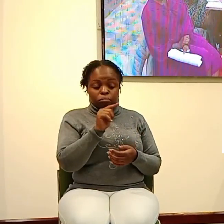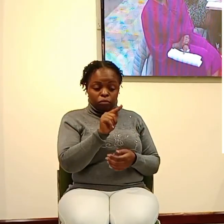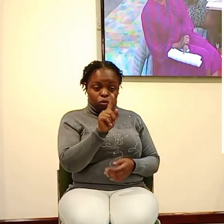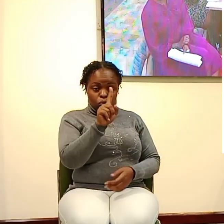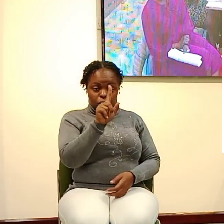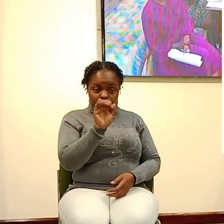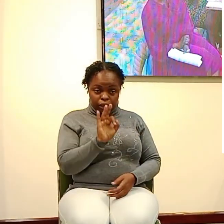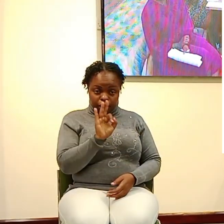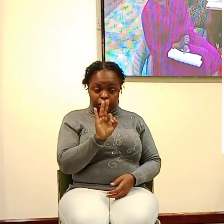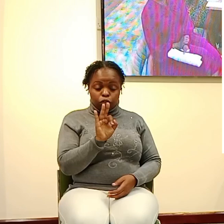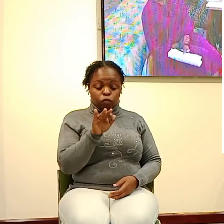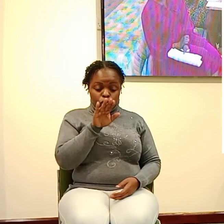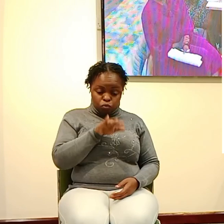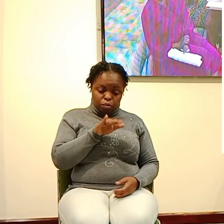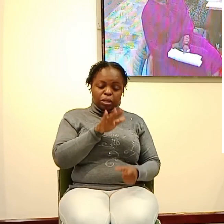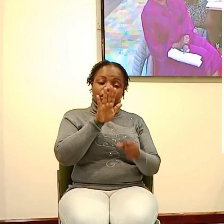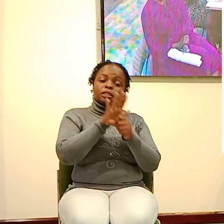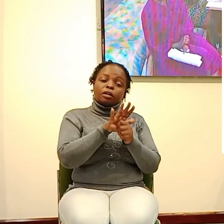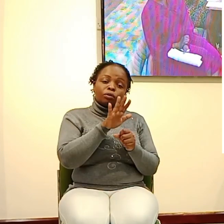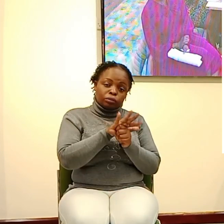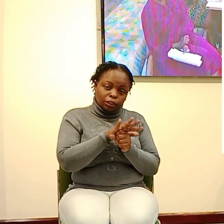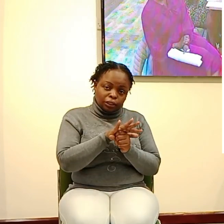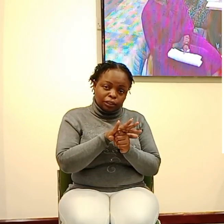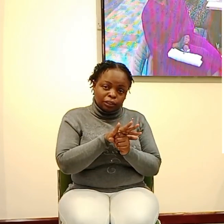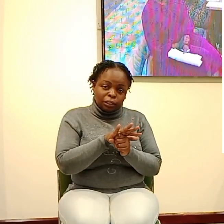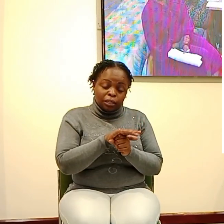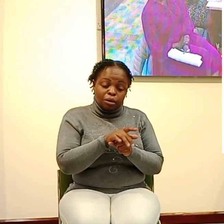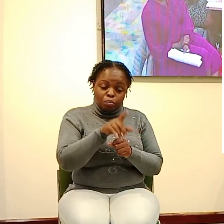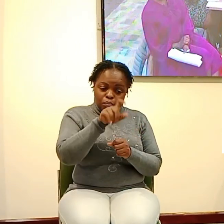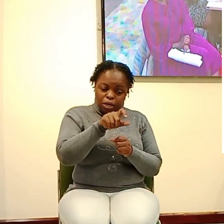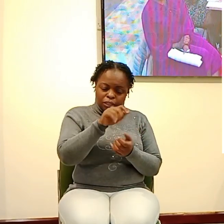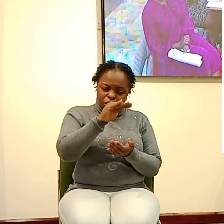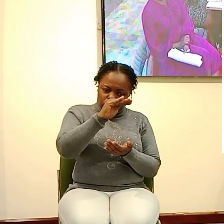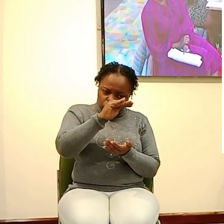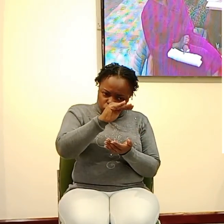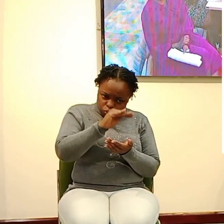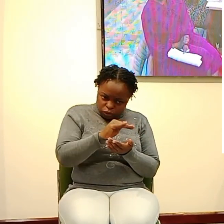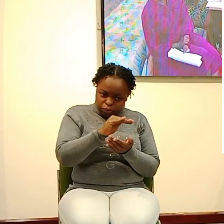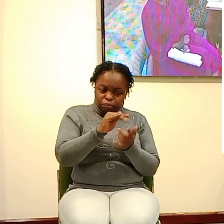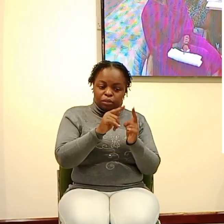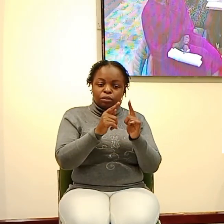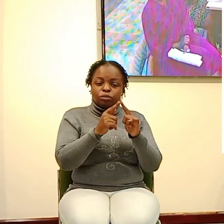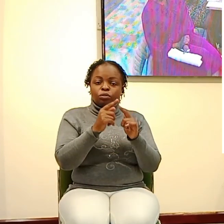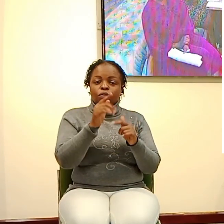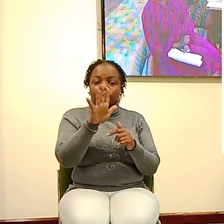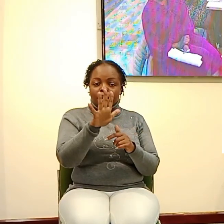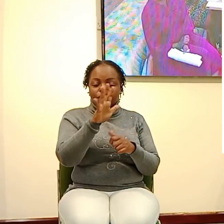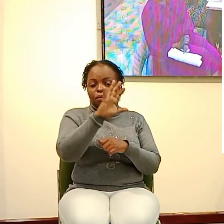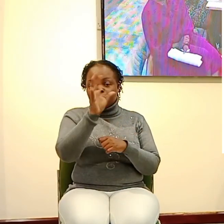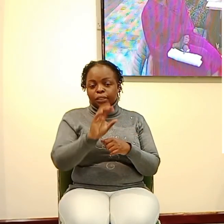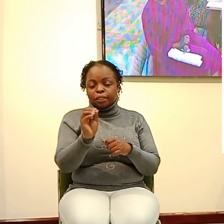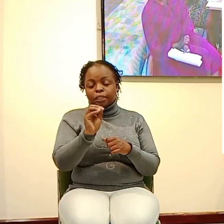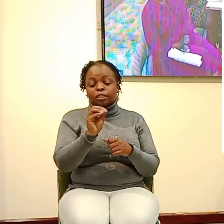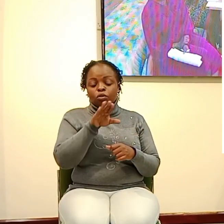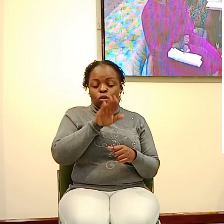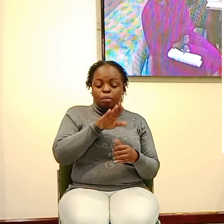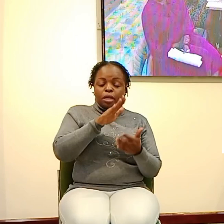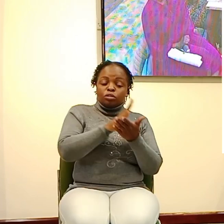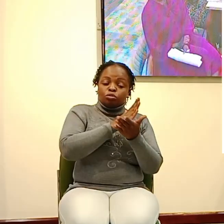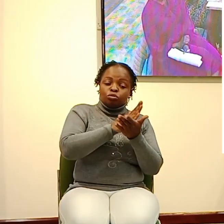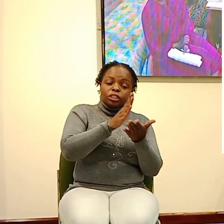1/3 for women is too much, that it should be narrowed down to 5% for women to share